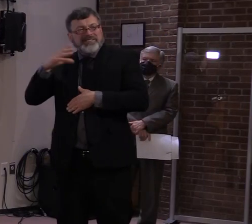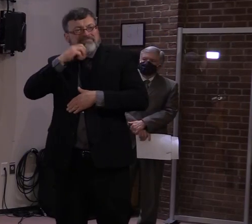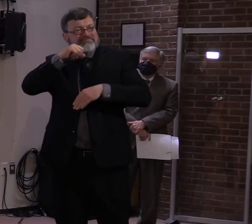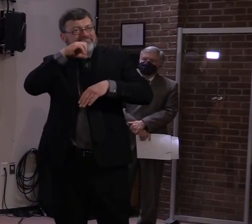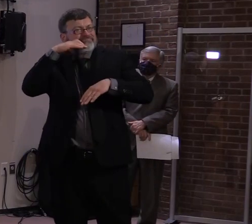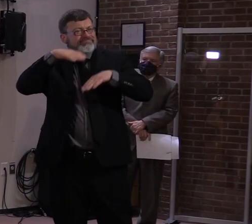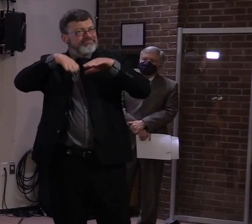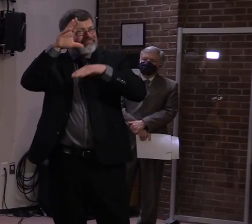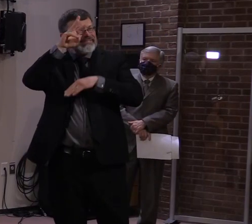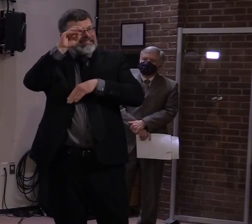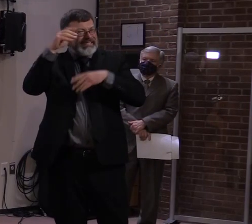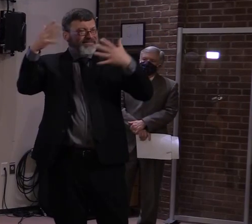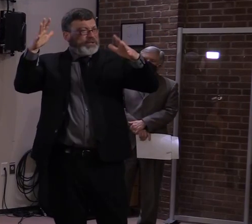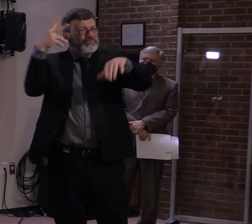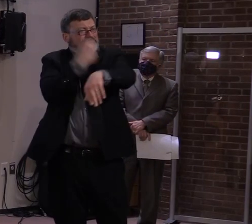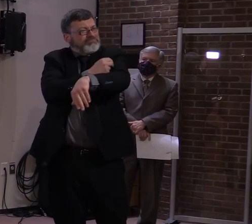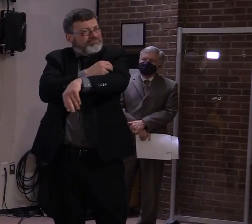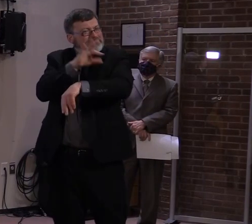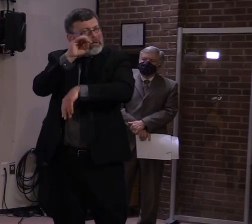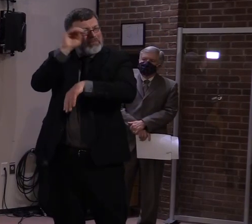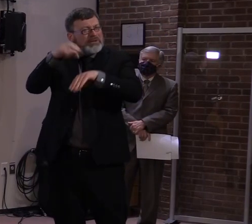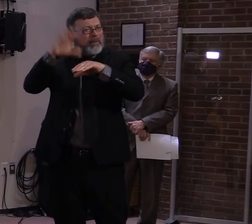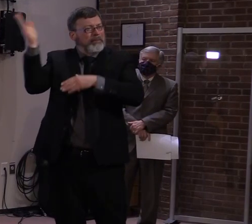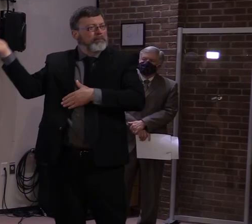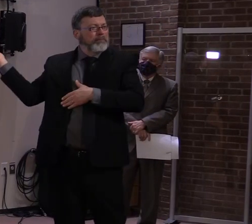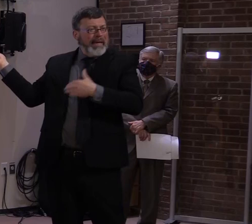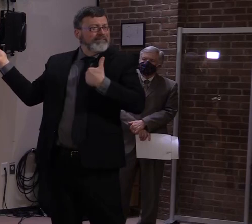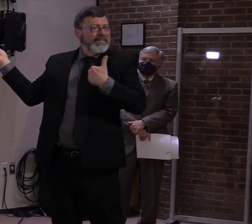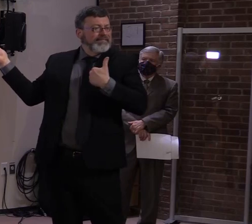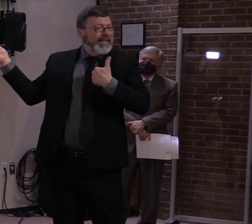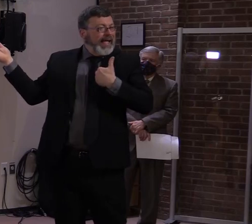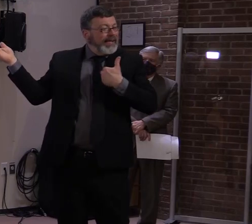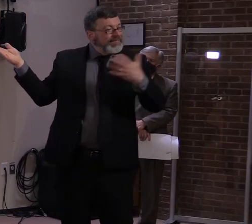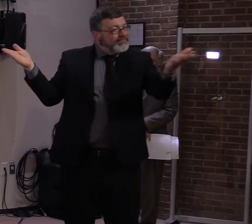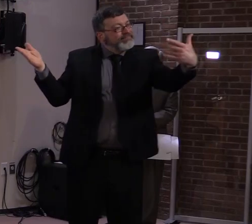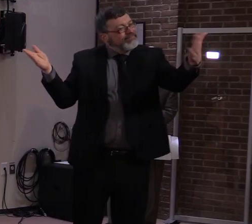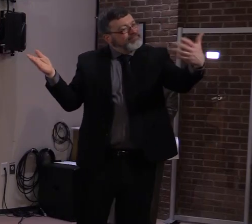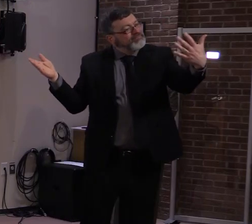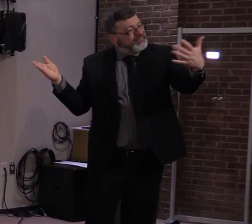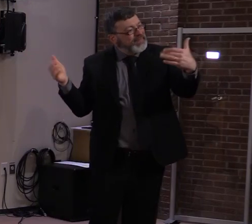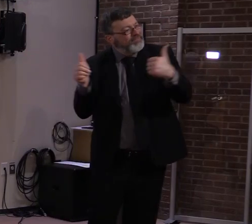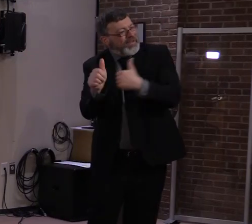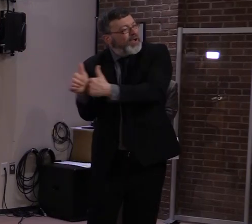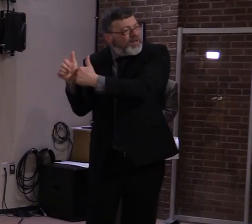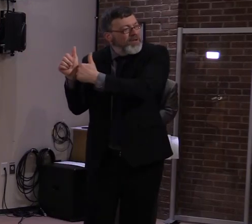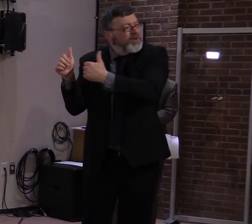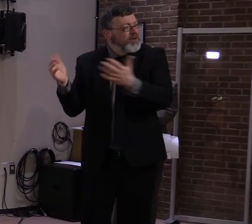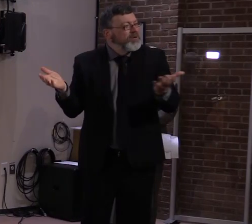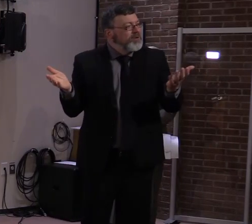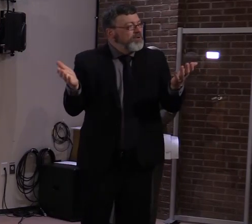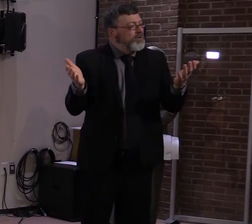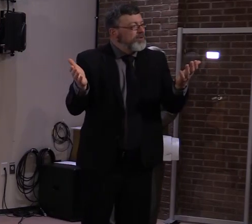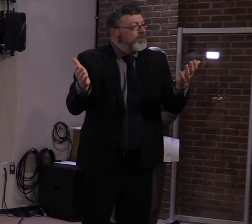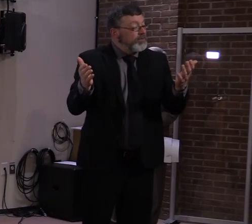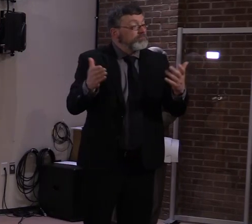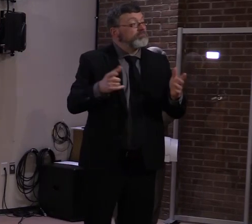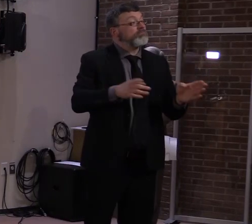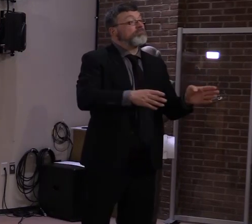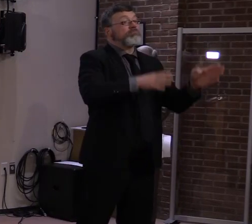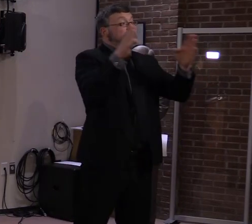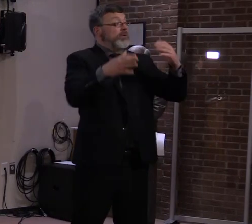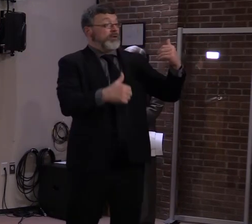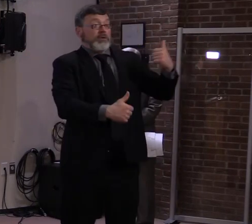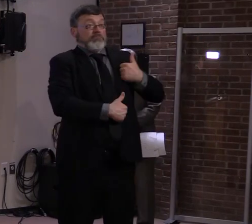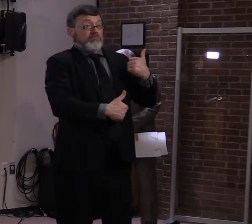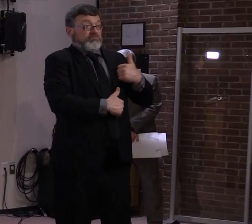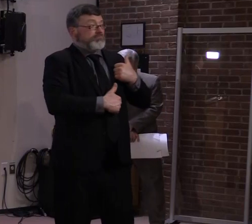years in some respects, didn't know when they would get back. They were going to be in harm's way. They were going to be going into